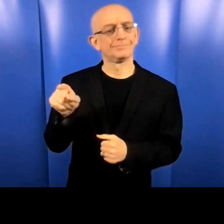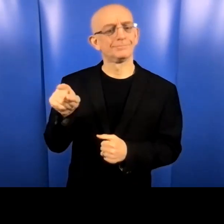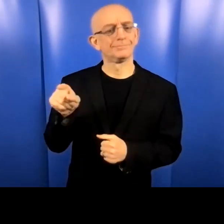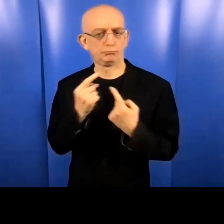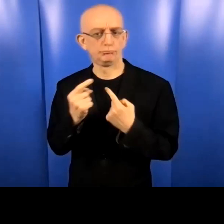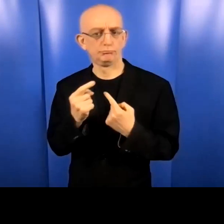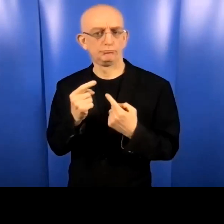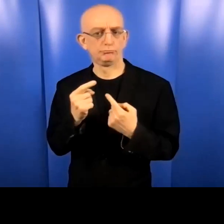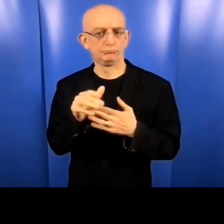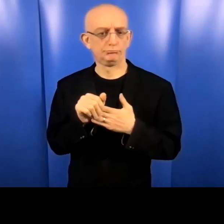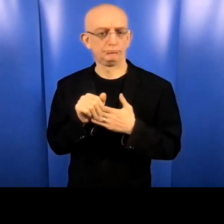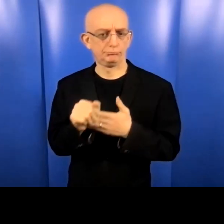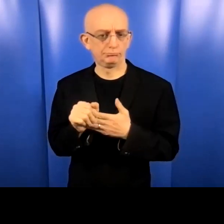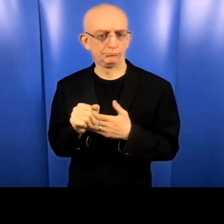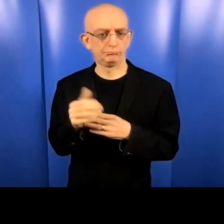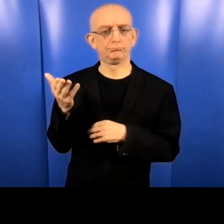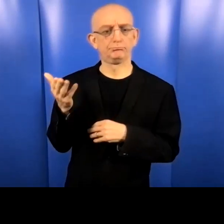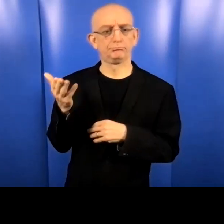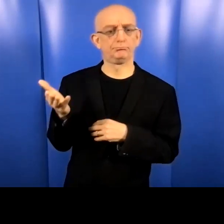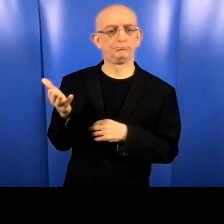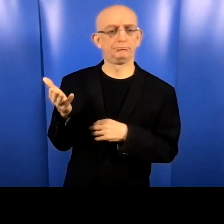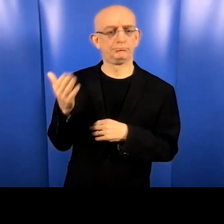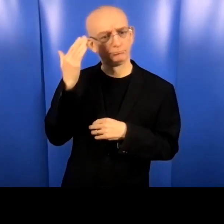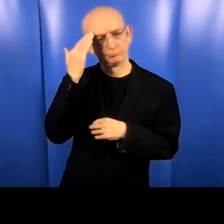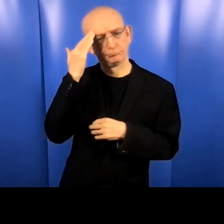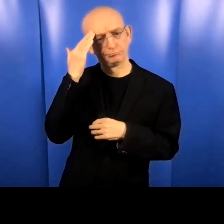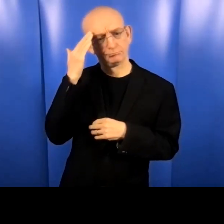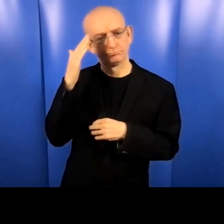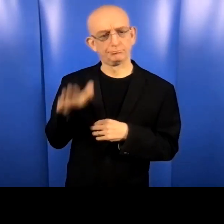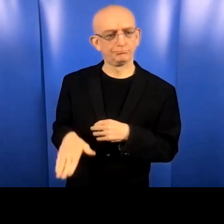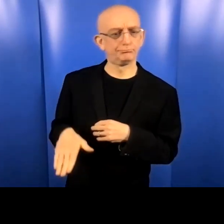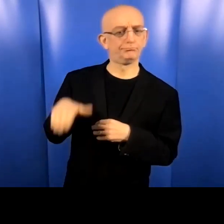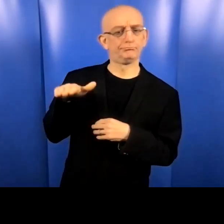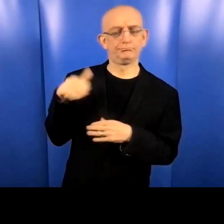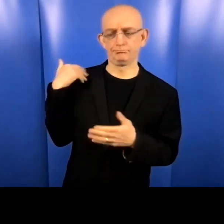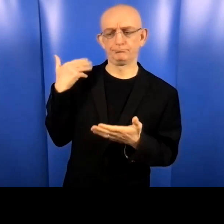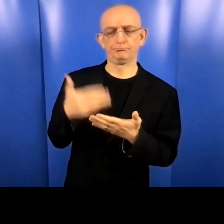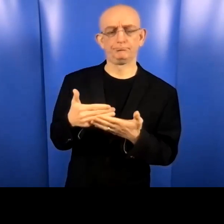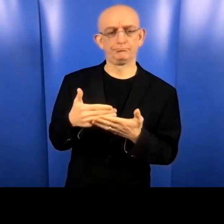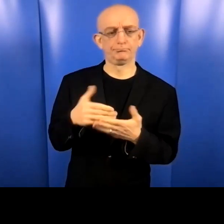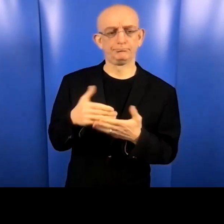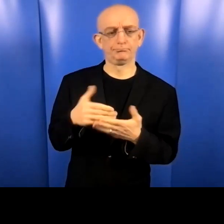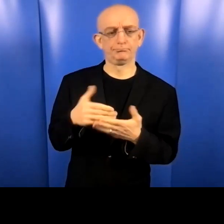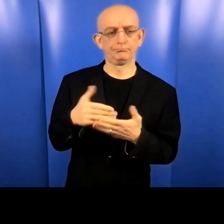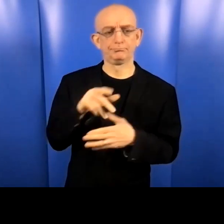achieve most of her milestones. These are her words, not mine. Maria leads her own